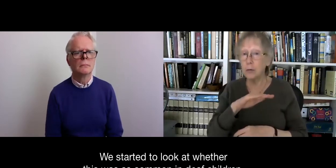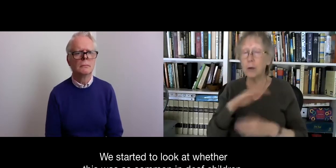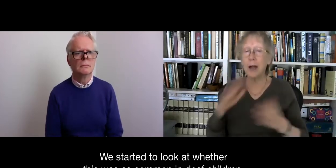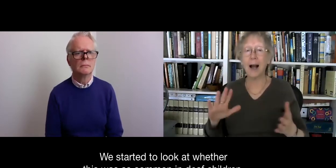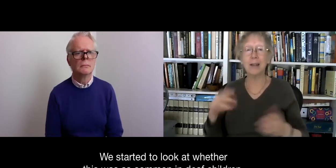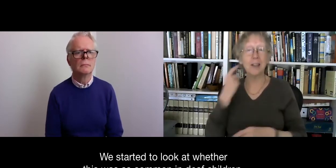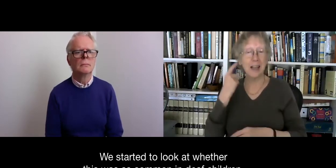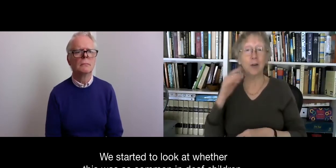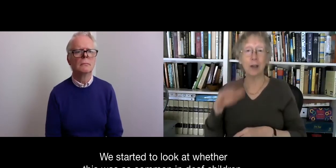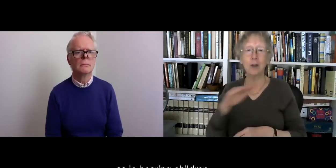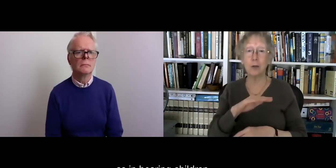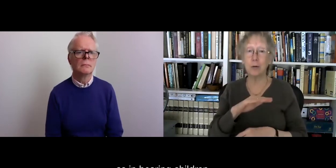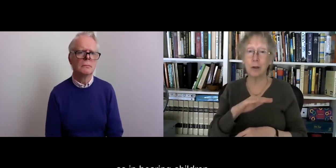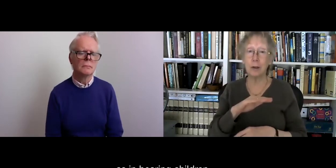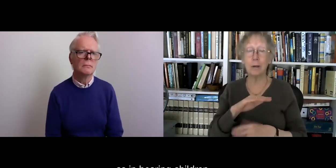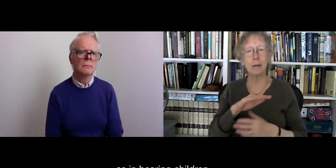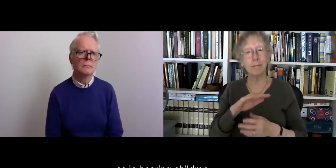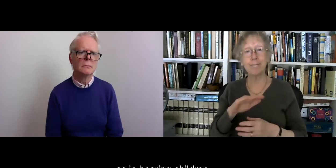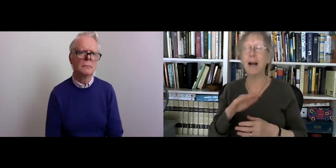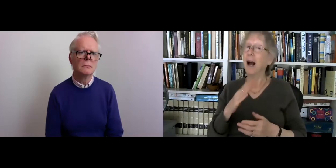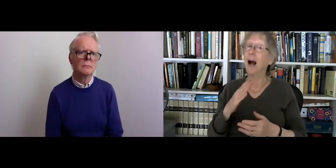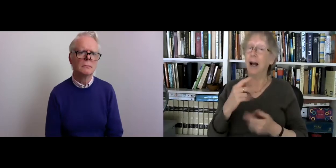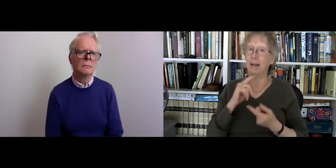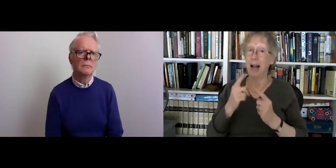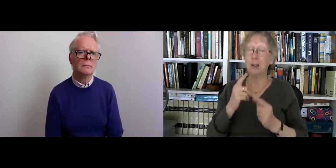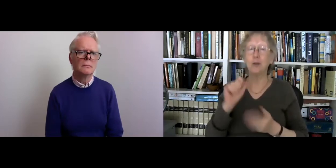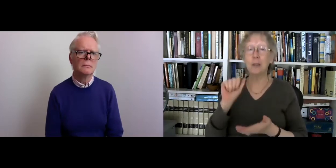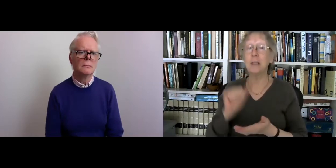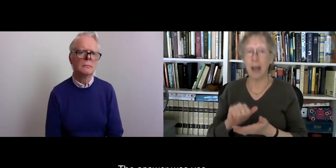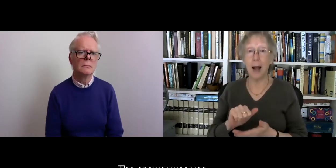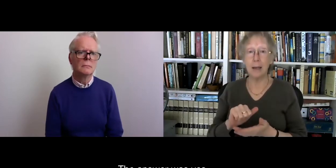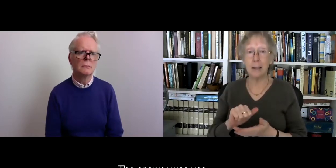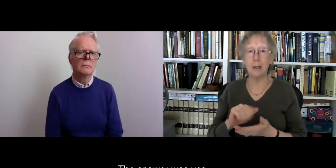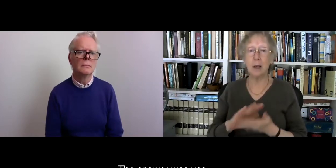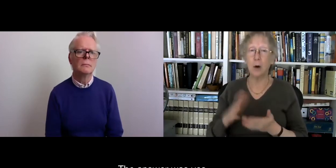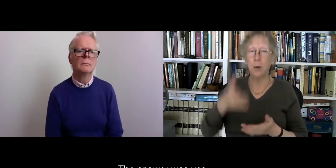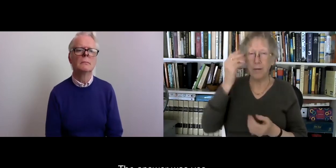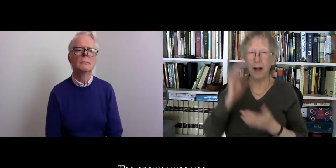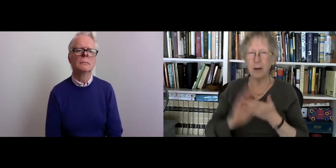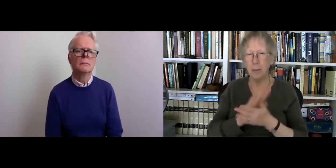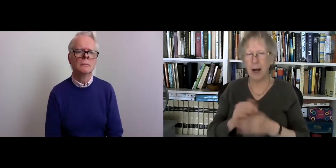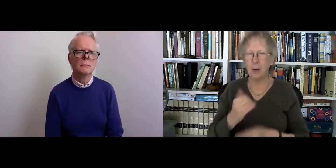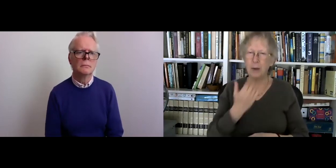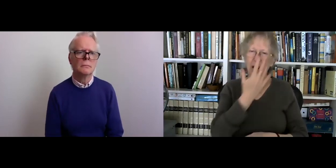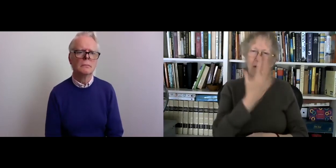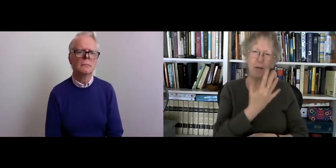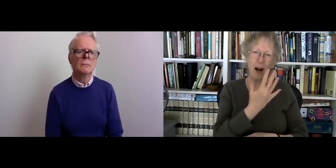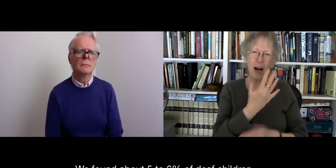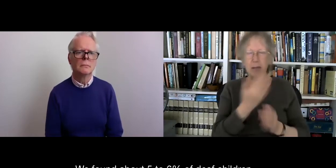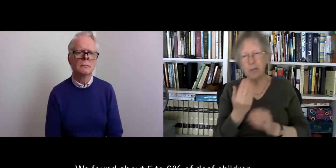deaf children as in hearing children. And the answer was yes. We found